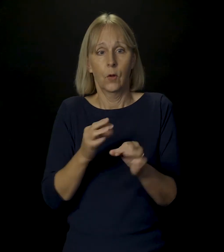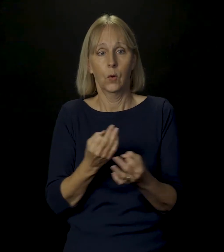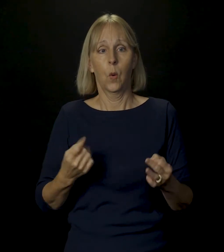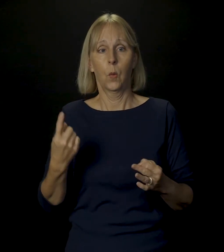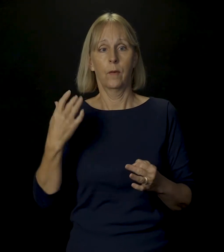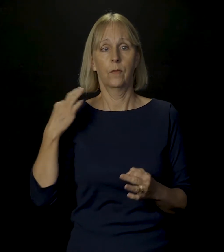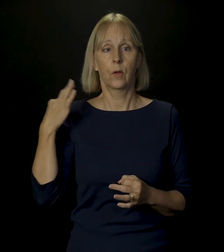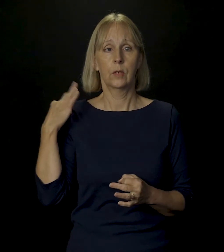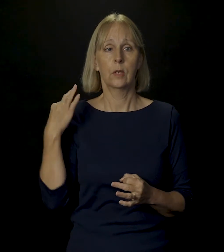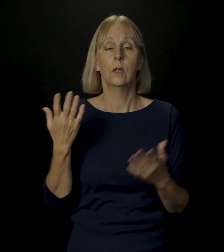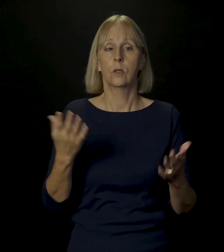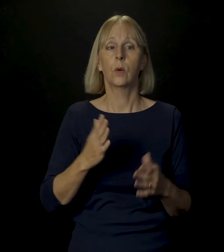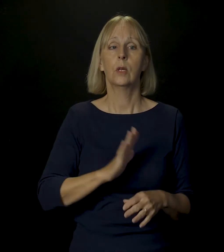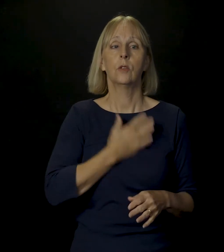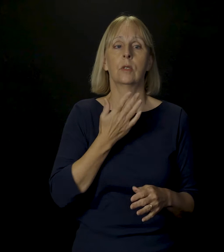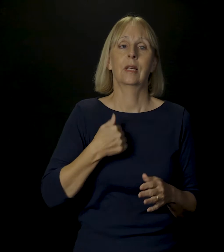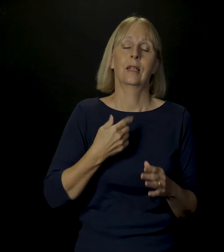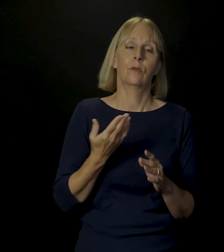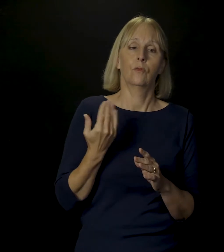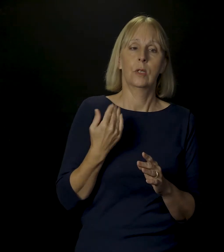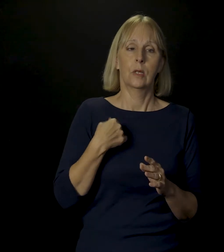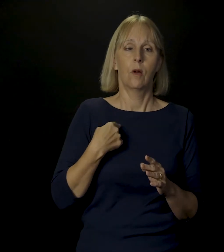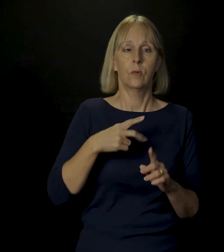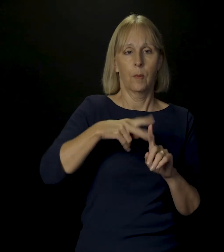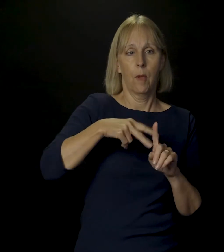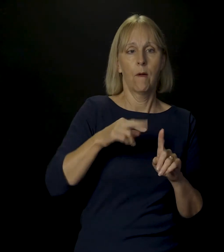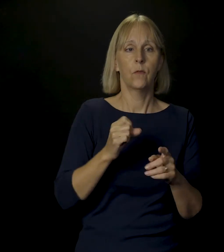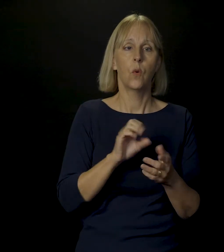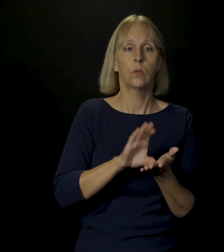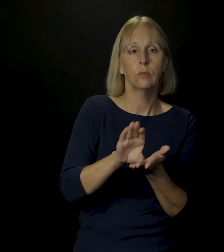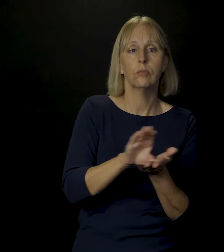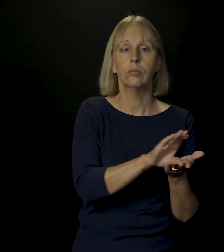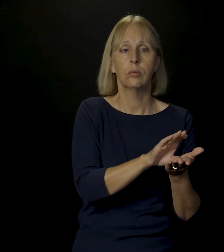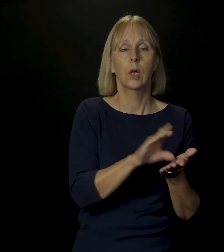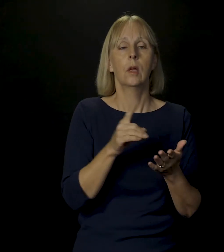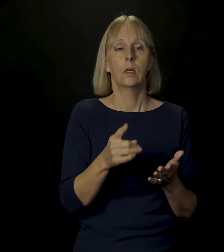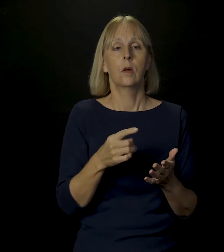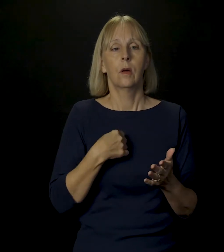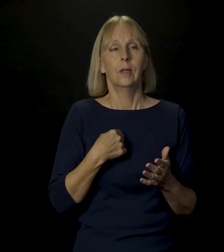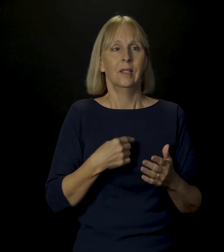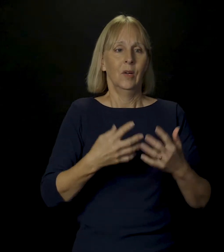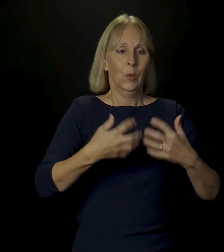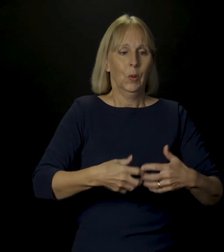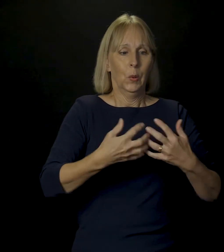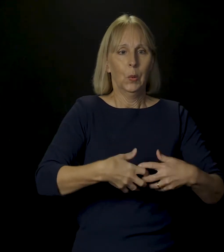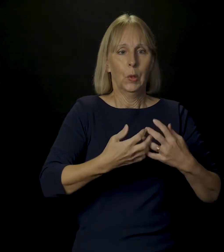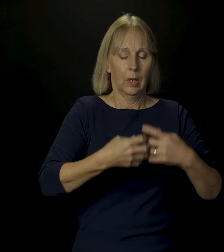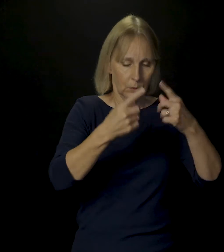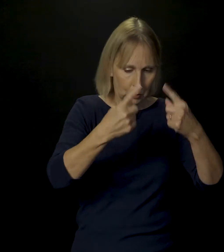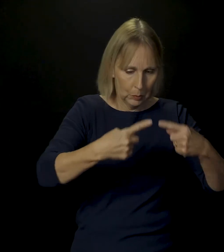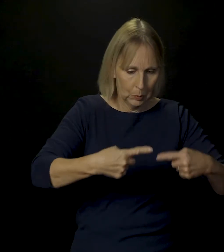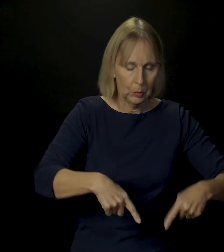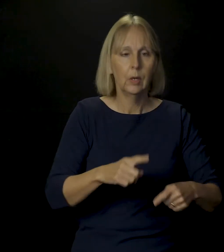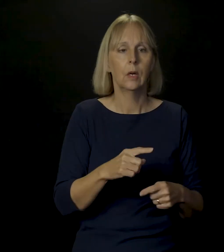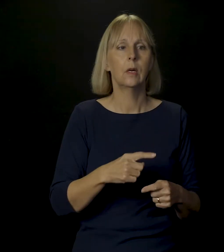a little task The other day When I was applying For a grant I needed to crunch Some numbers And figure out What the percentage Of our work Of our total workload